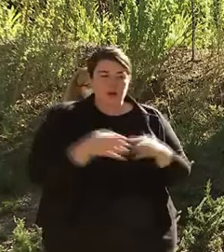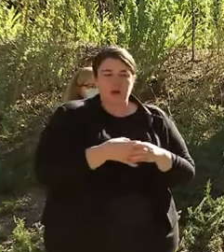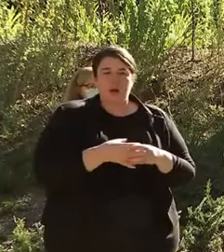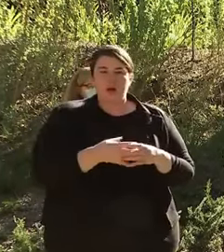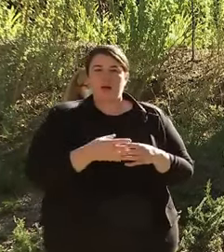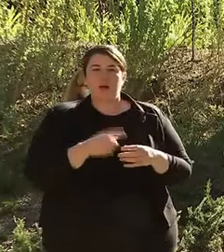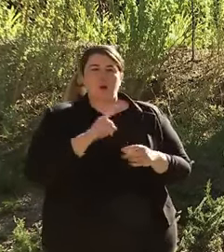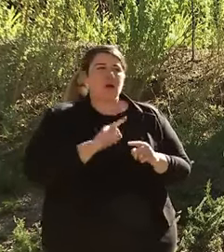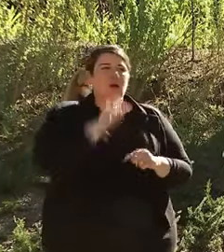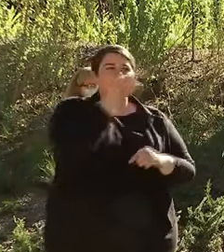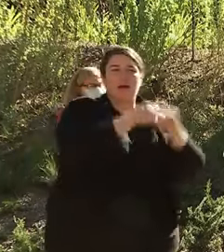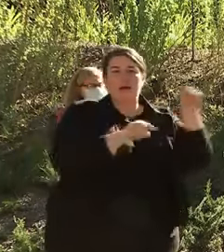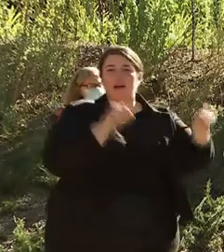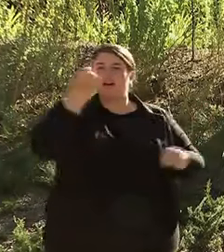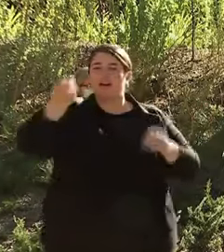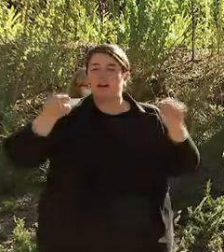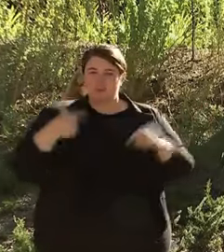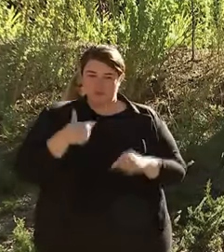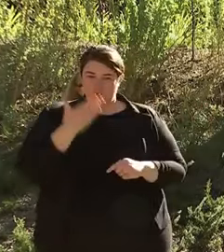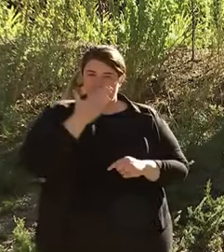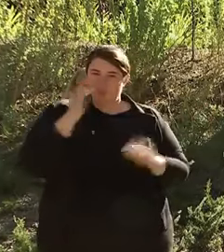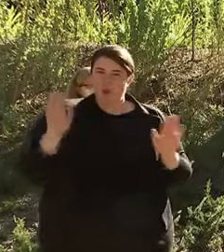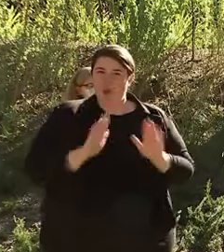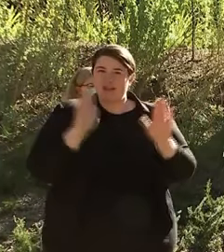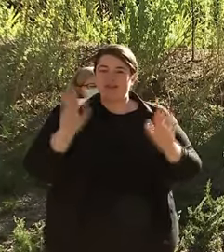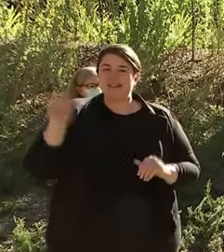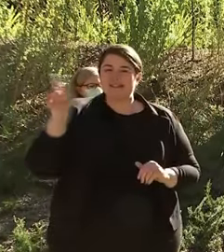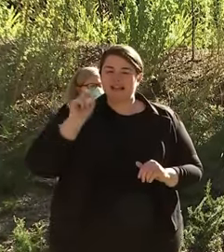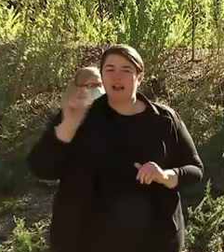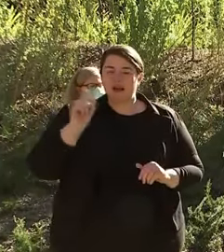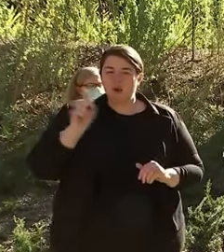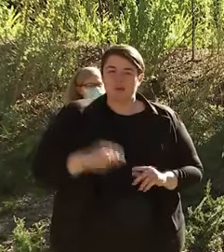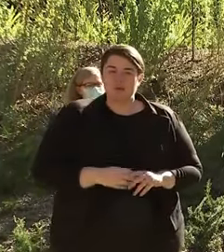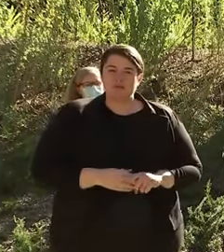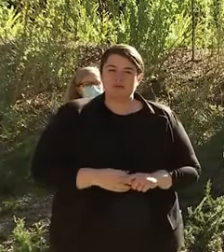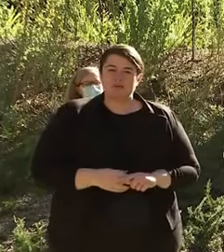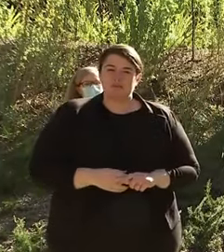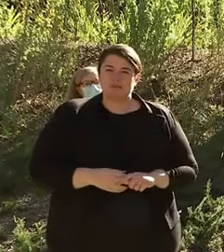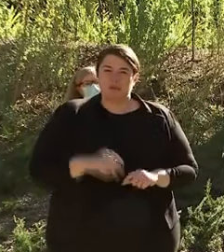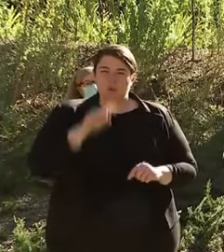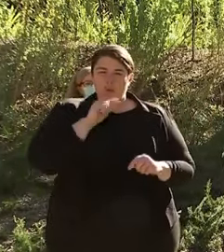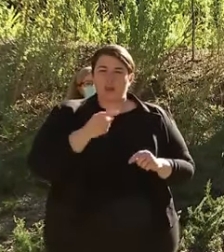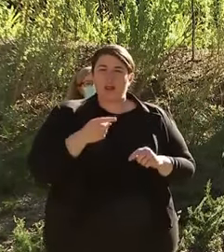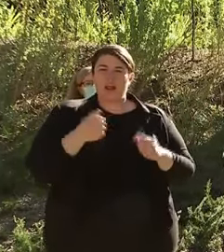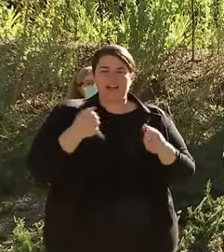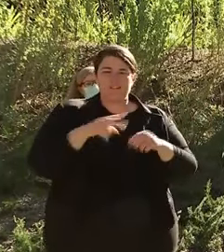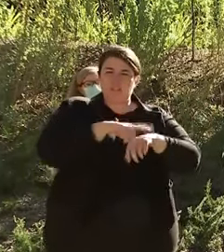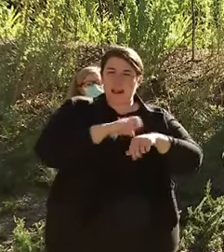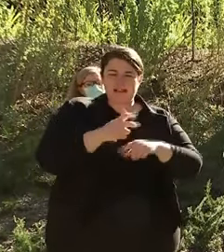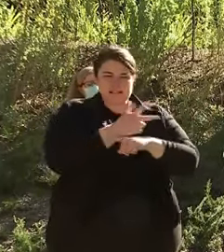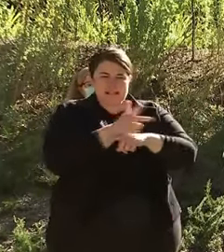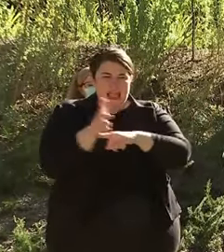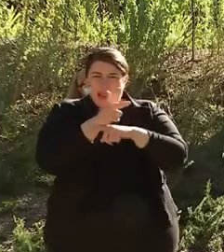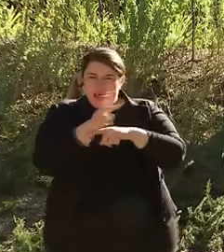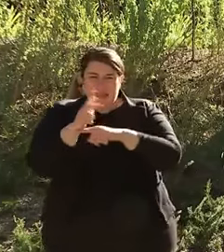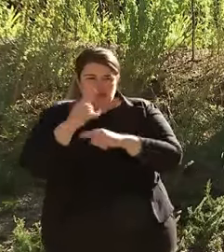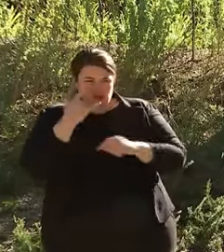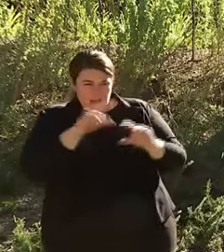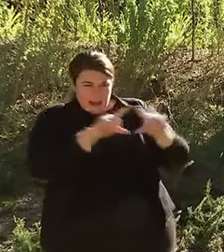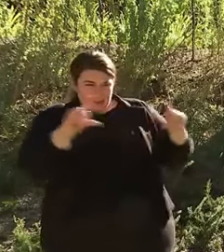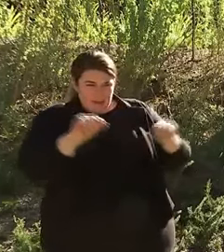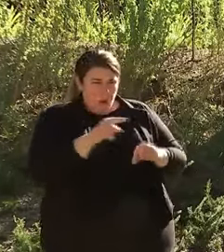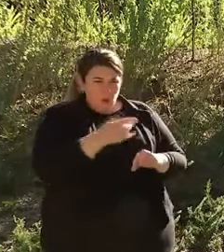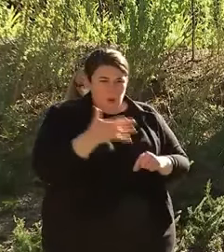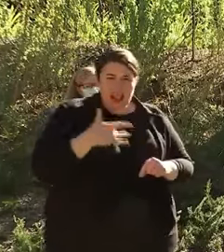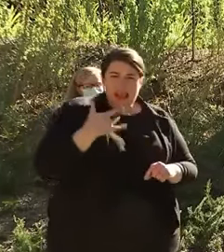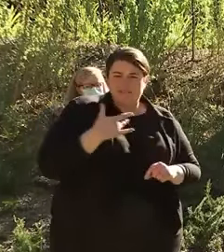at these times of year leading up to school holidays, and they'll be using the mobile technology to run checks on people,